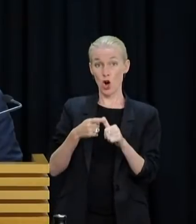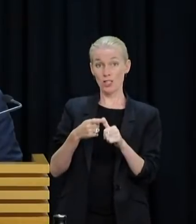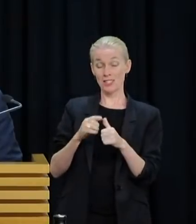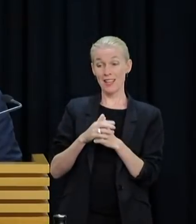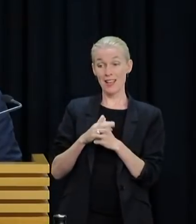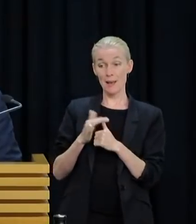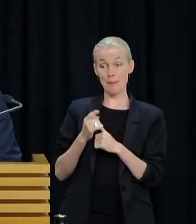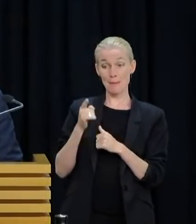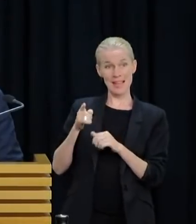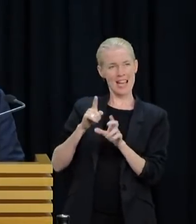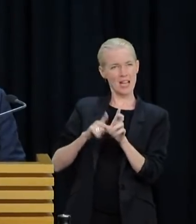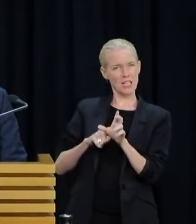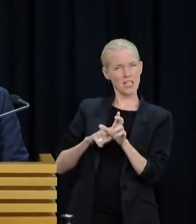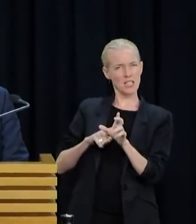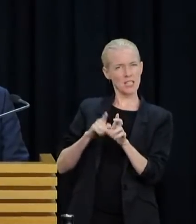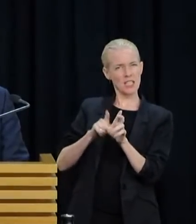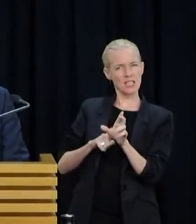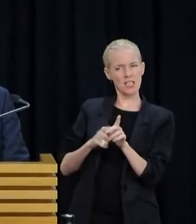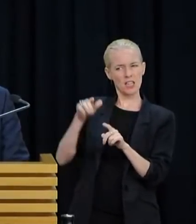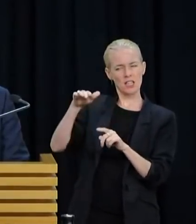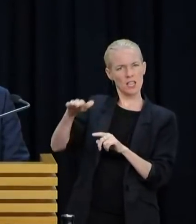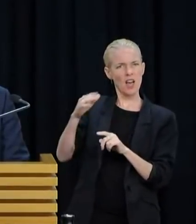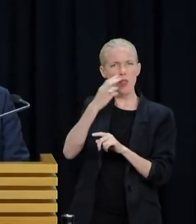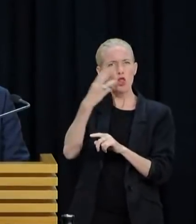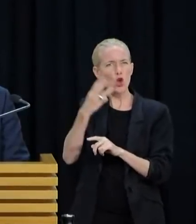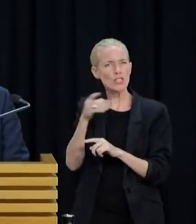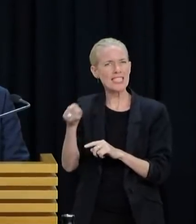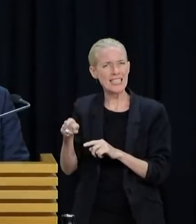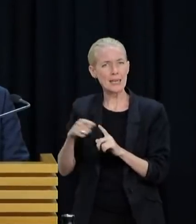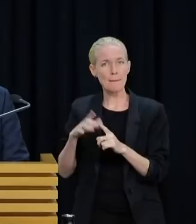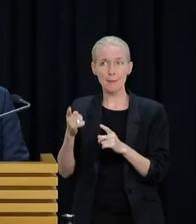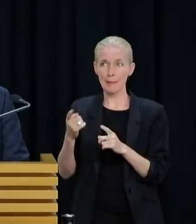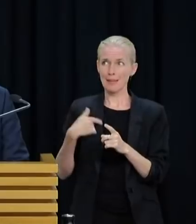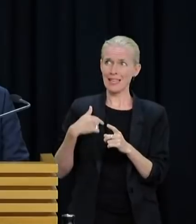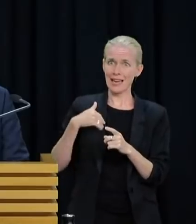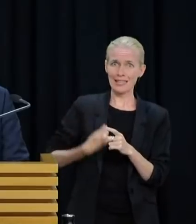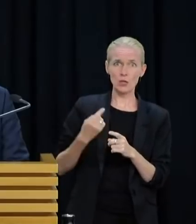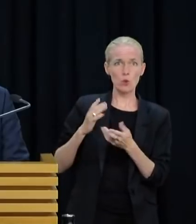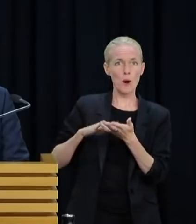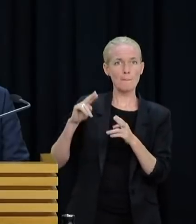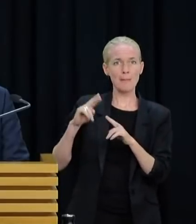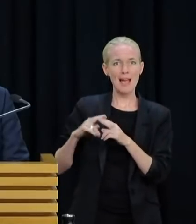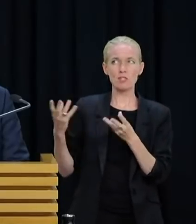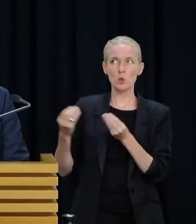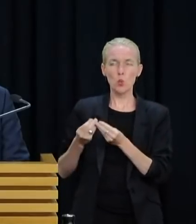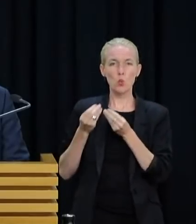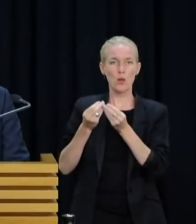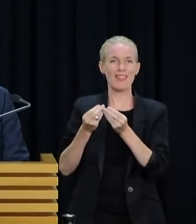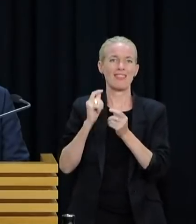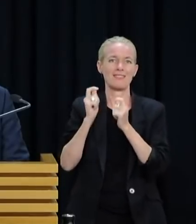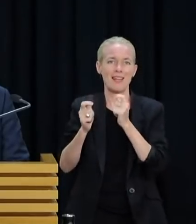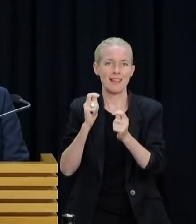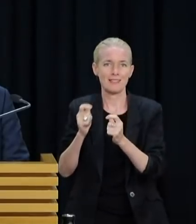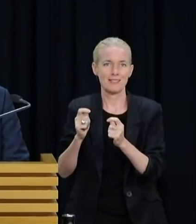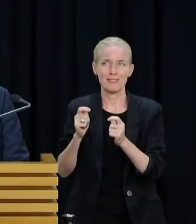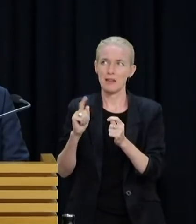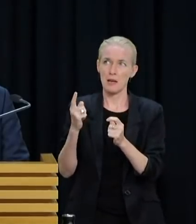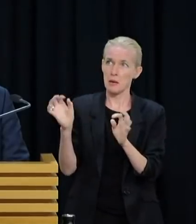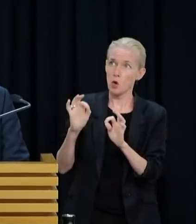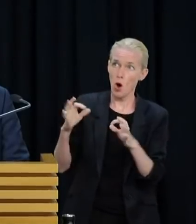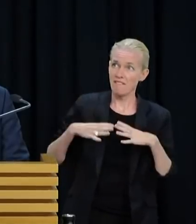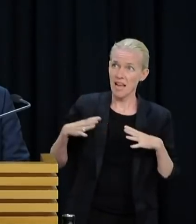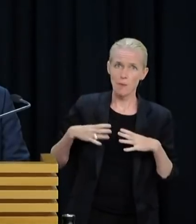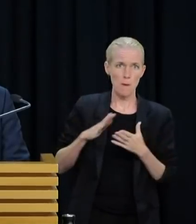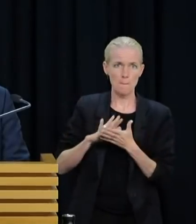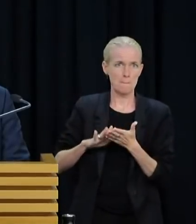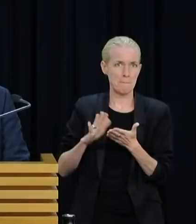testing. The important thing here is we had put in place a protocol where no student could or staff member could return to school before